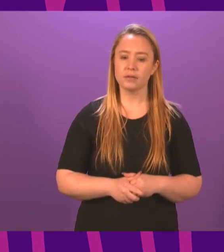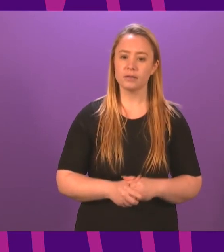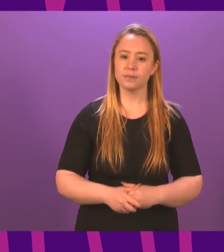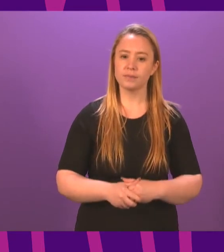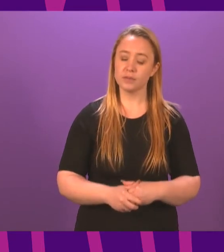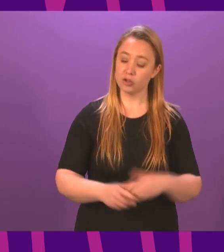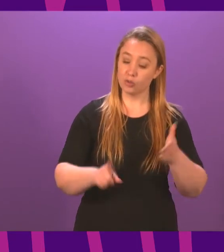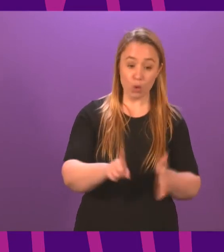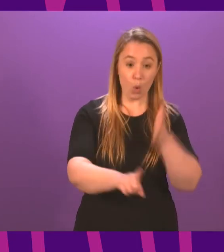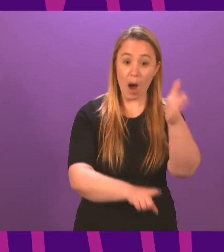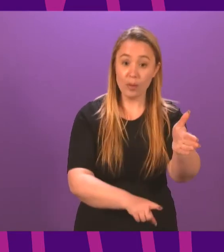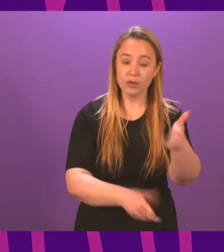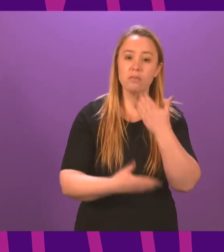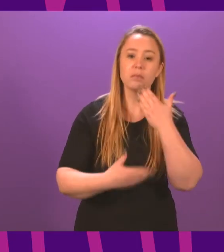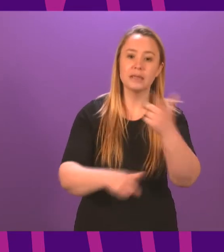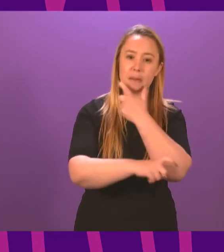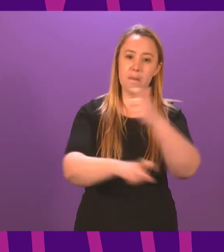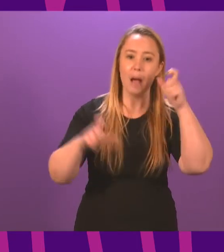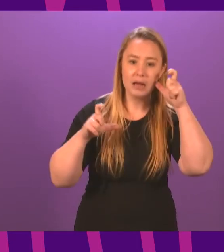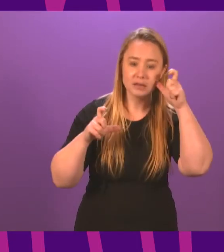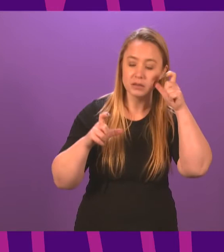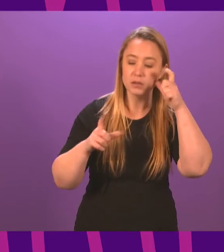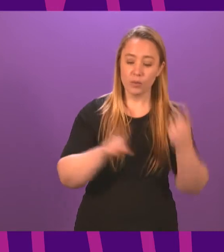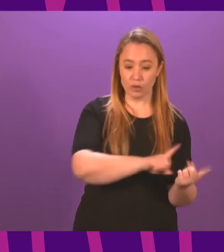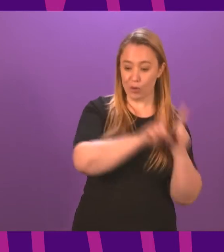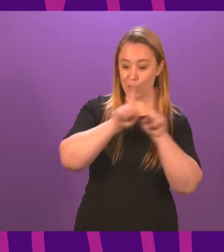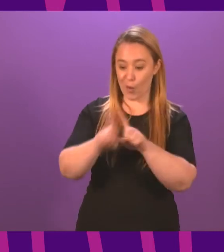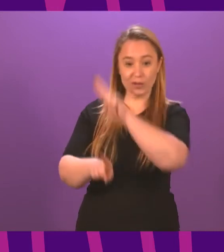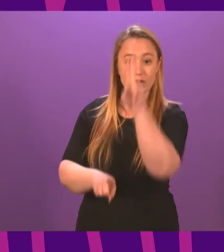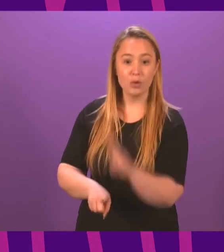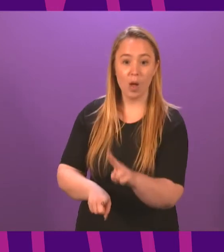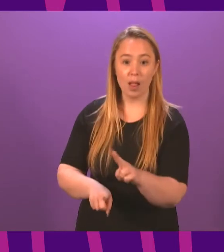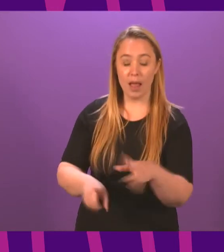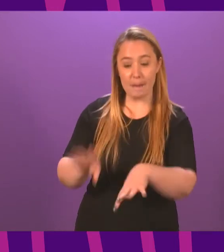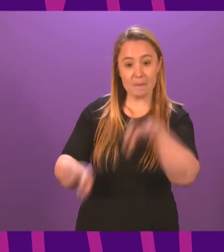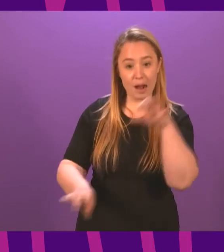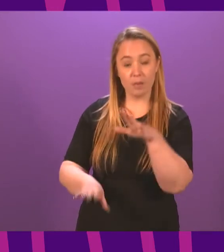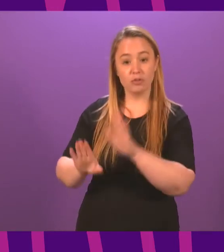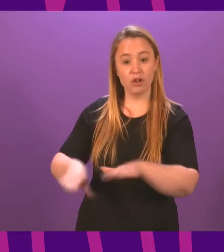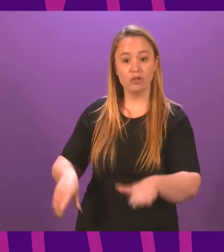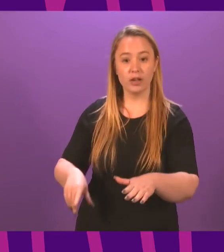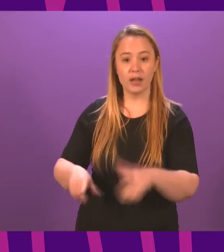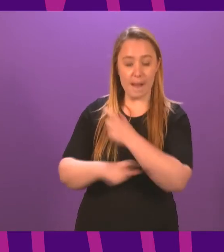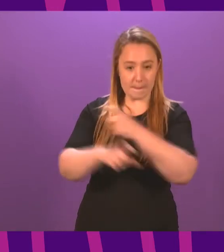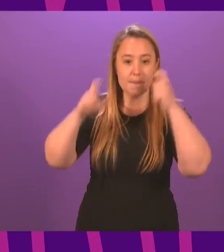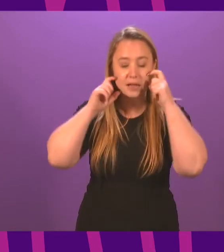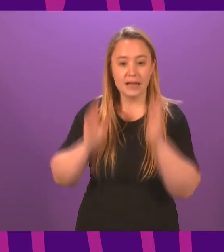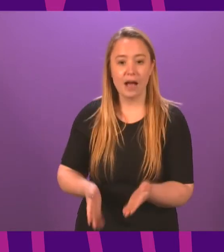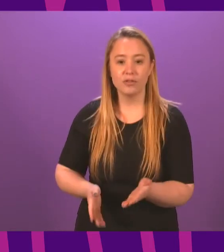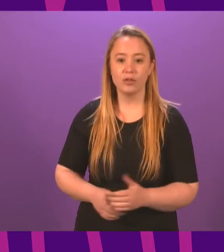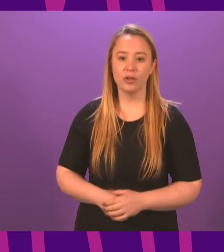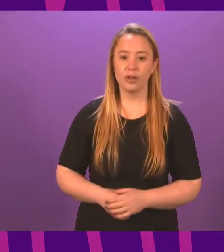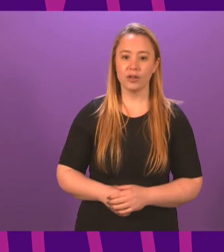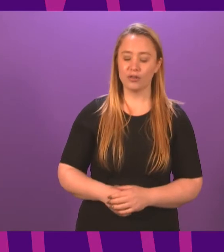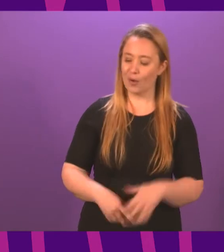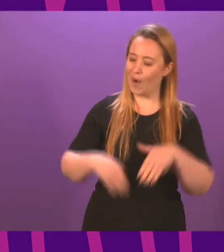out to wear a mask, when you take your kids to school and collect them wear a mask, don't stand at school gates to watch your kids